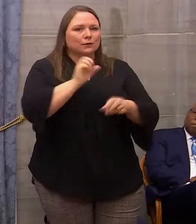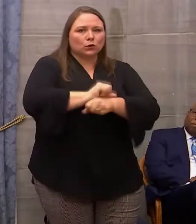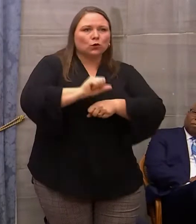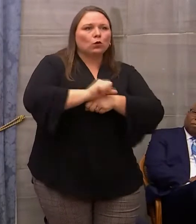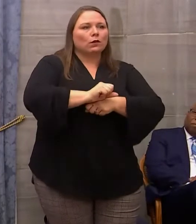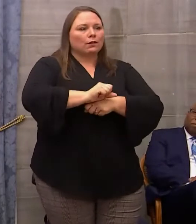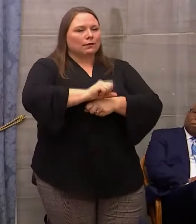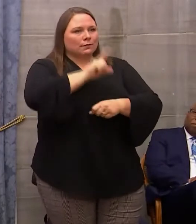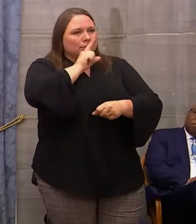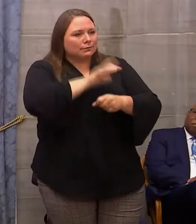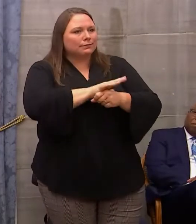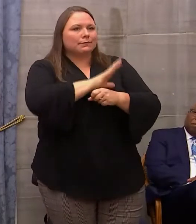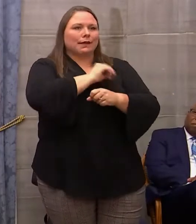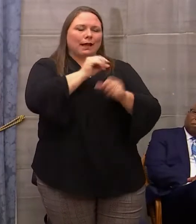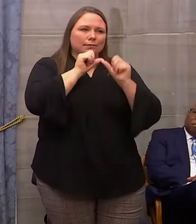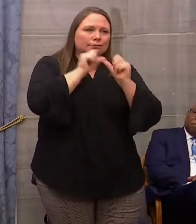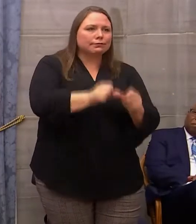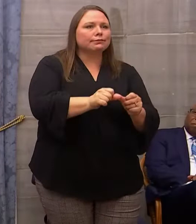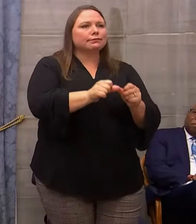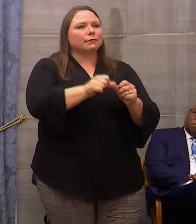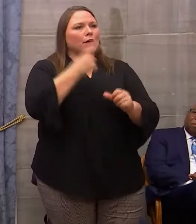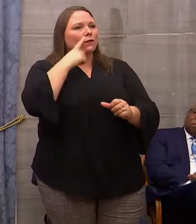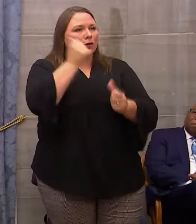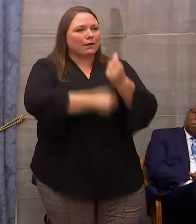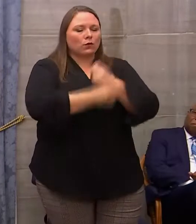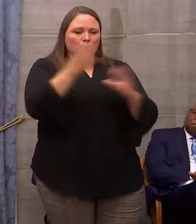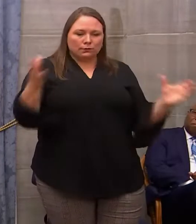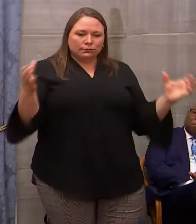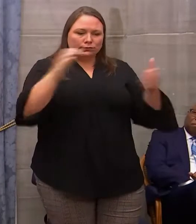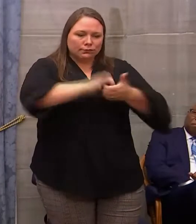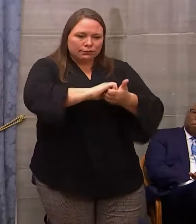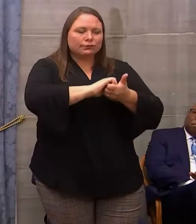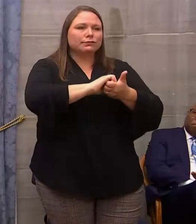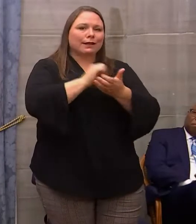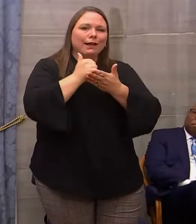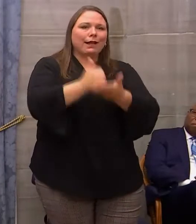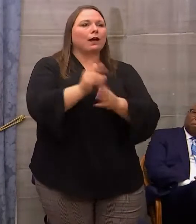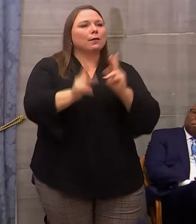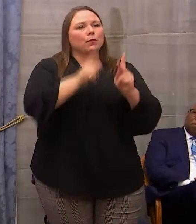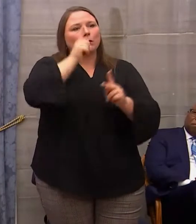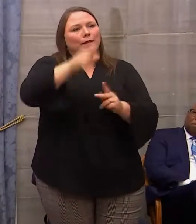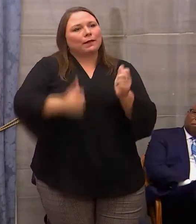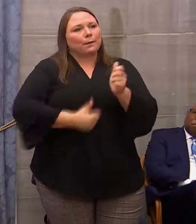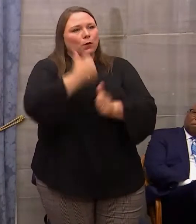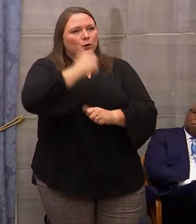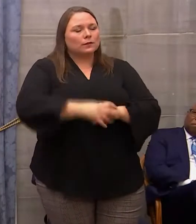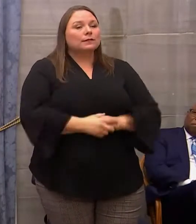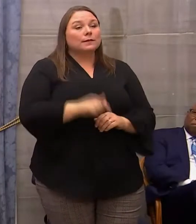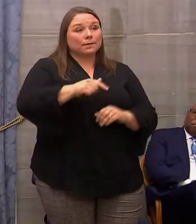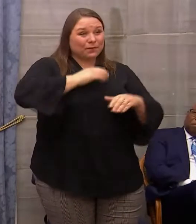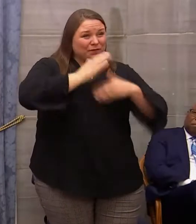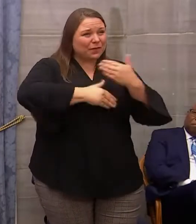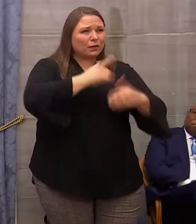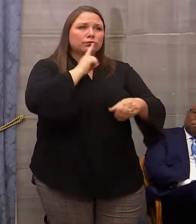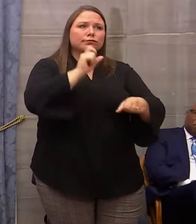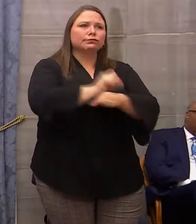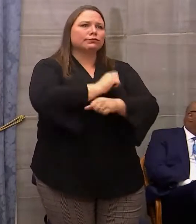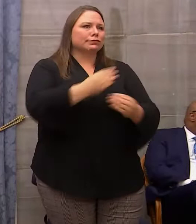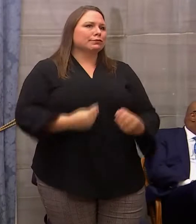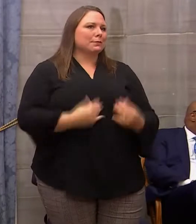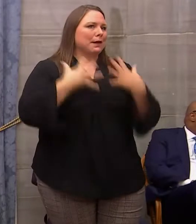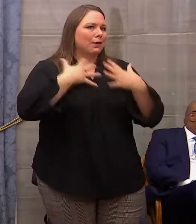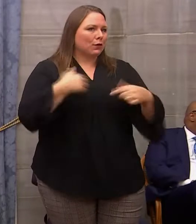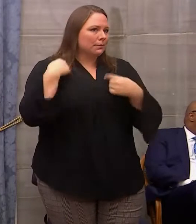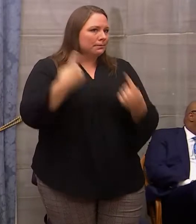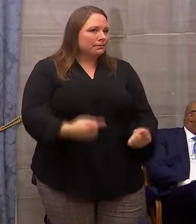the dedication, and the diligence of everyone coming together to help those that need it most. This process has been truly inspiring.